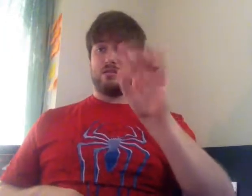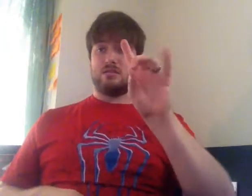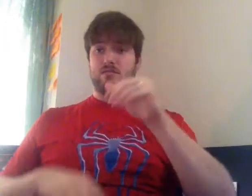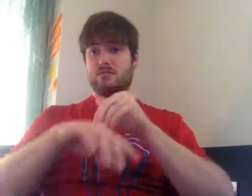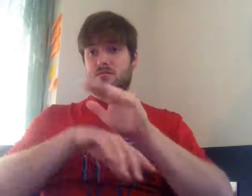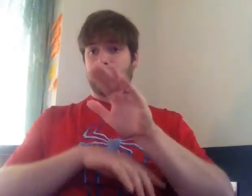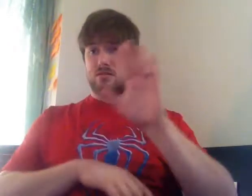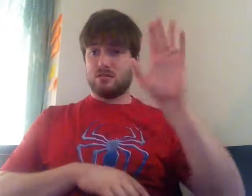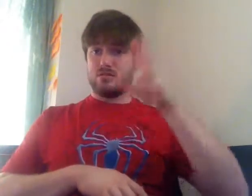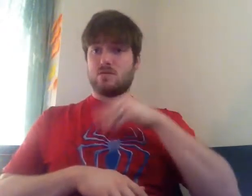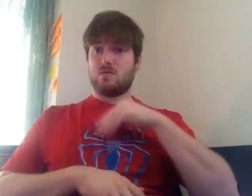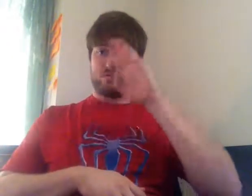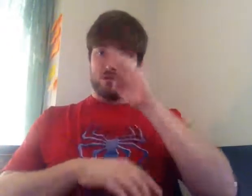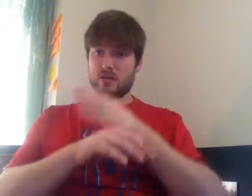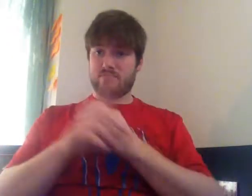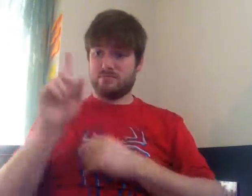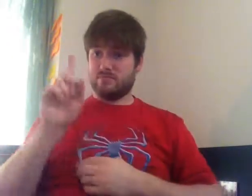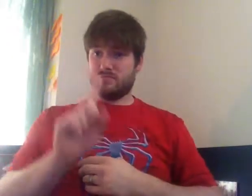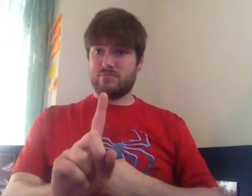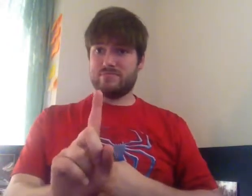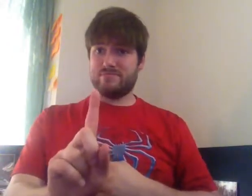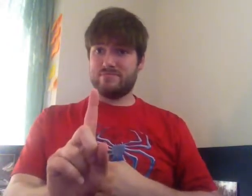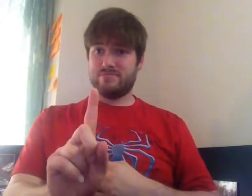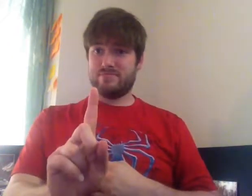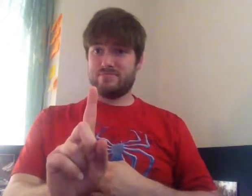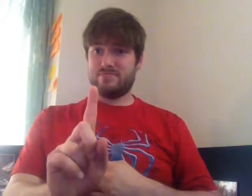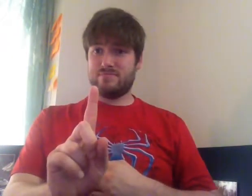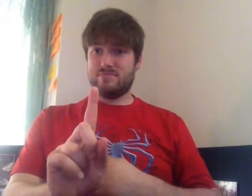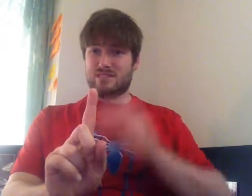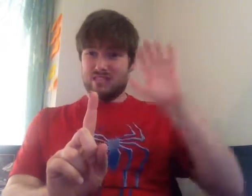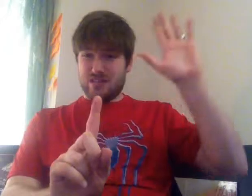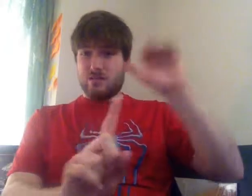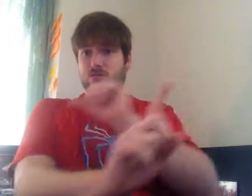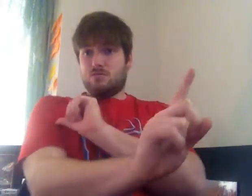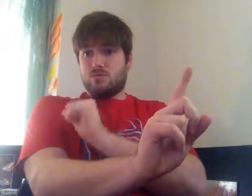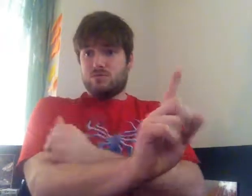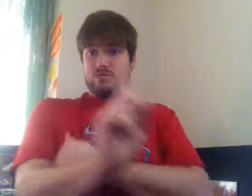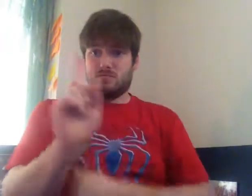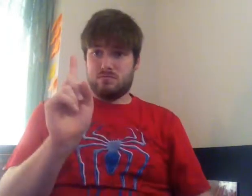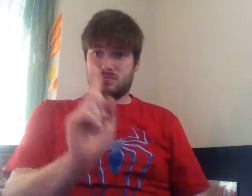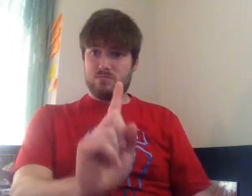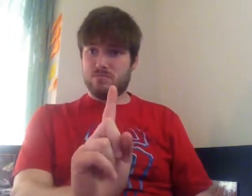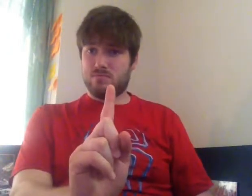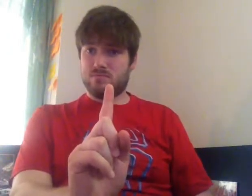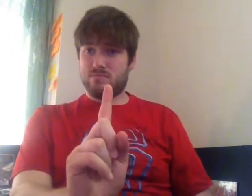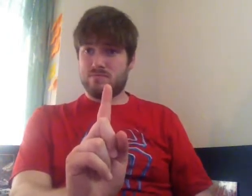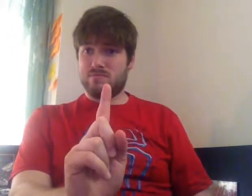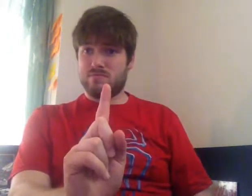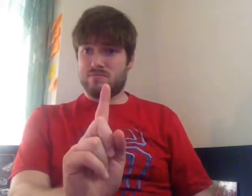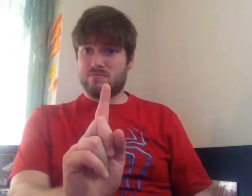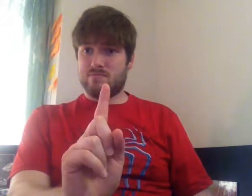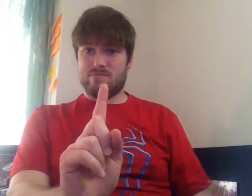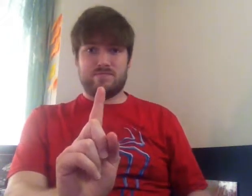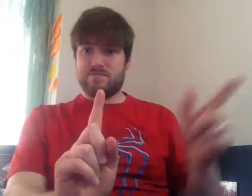like a ticker-tape parade with liquid confetti that's been coming down. Heavy rainfall to the tune of several inches of rainfall. This is what we were afraid of.